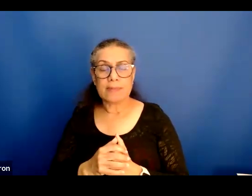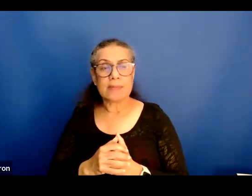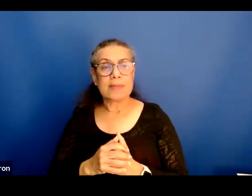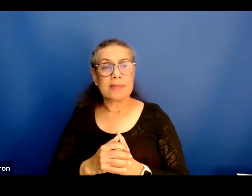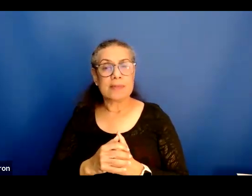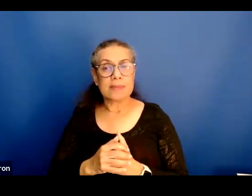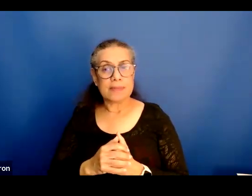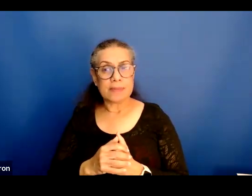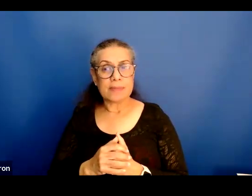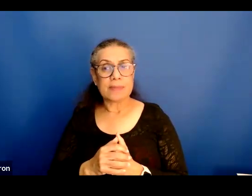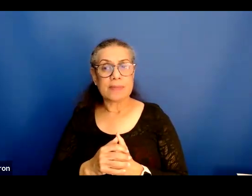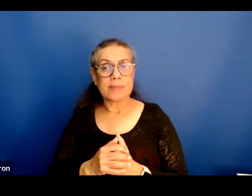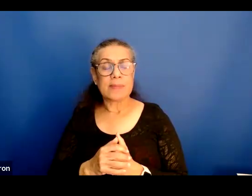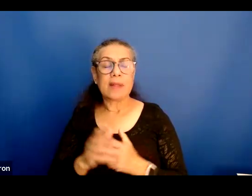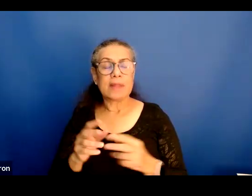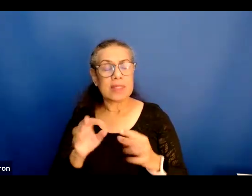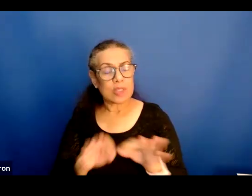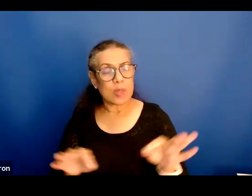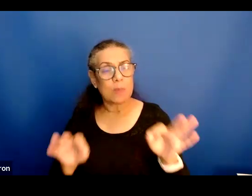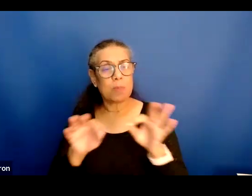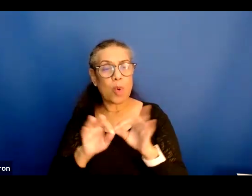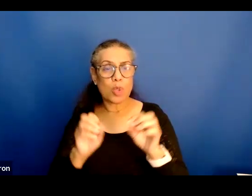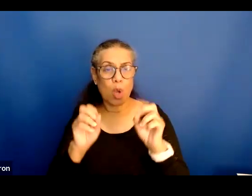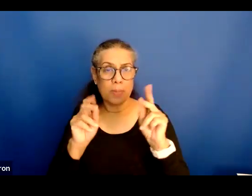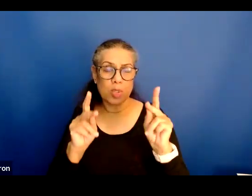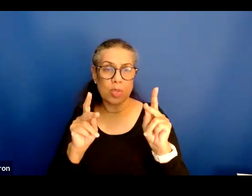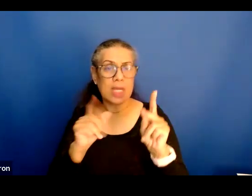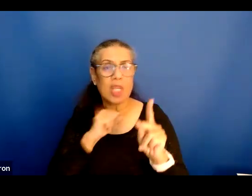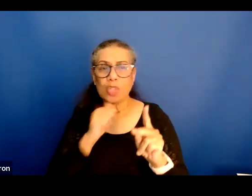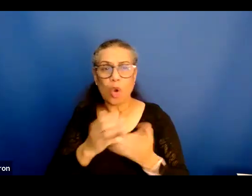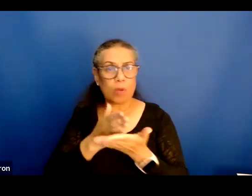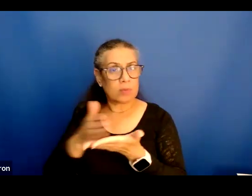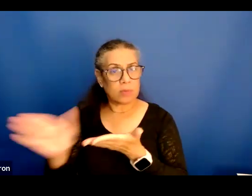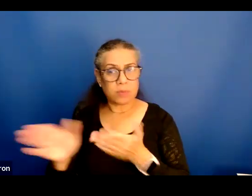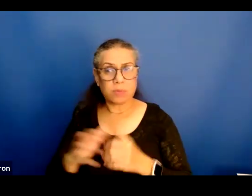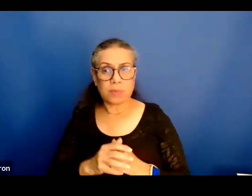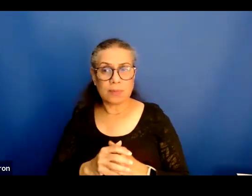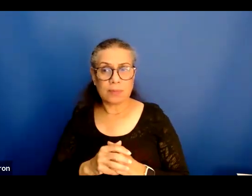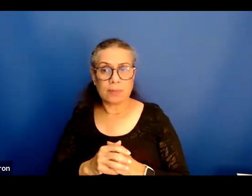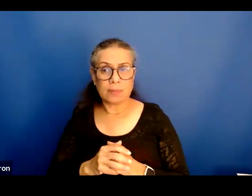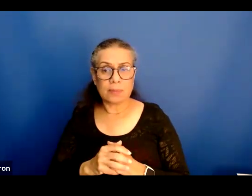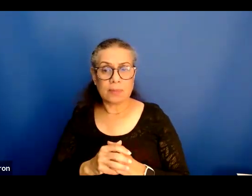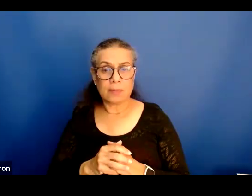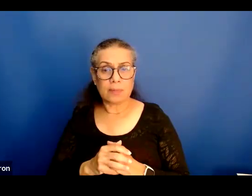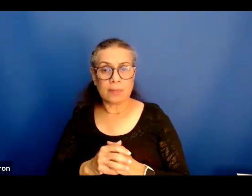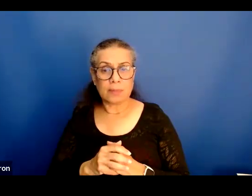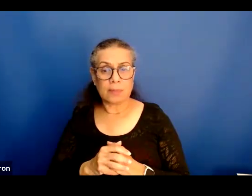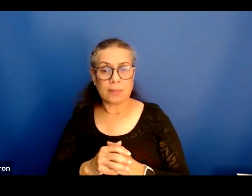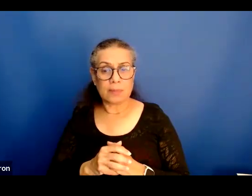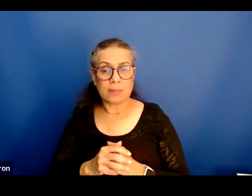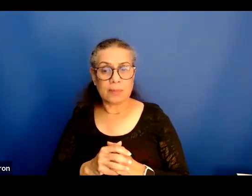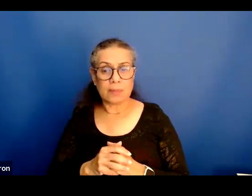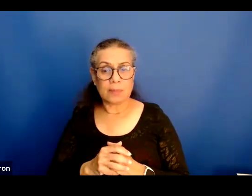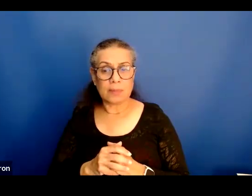potential. A vital opportunity that should be discarded solutions that tend to leave the